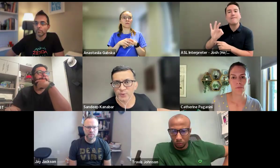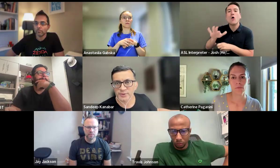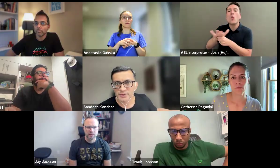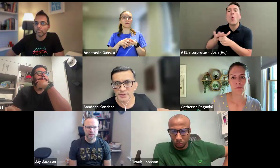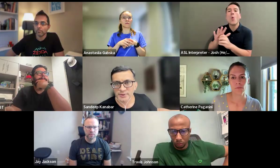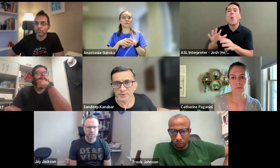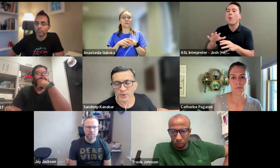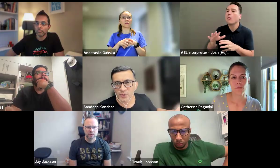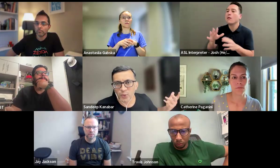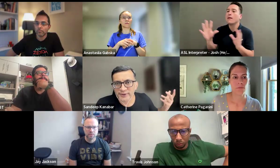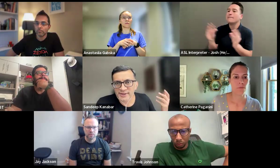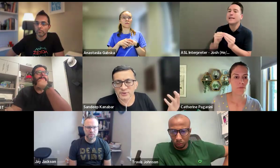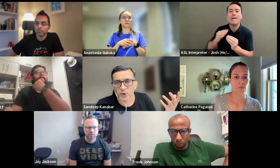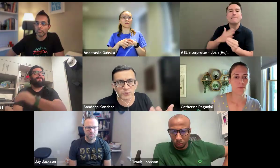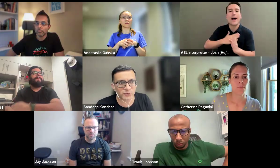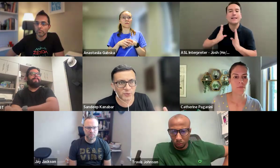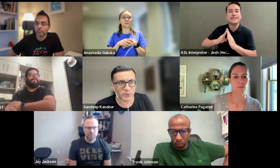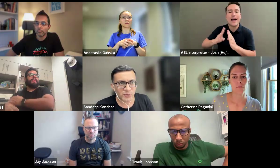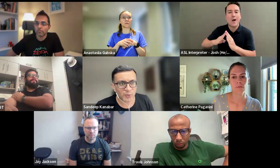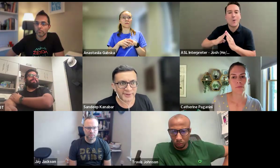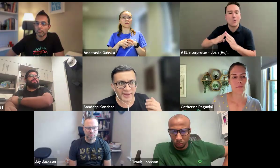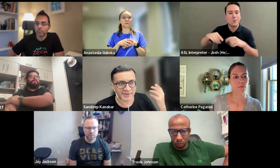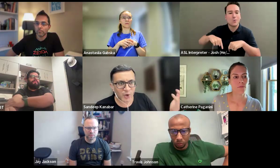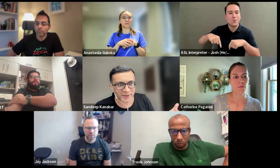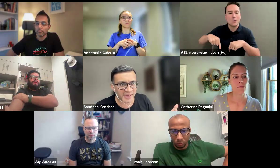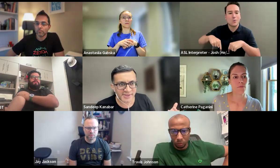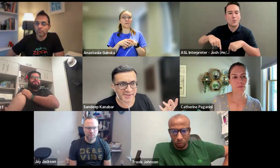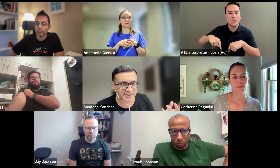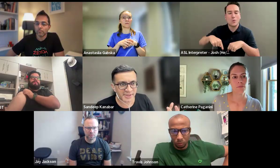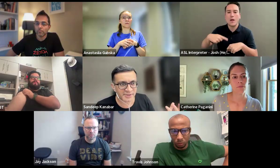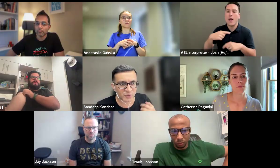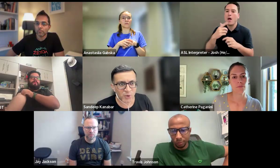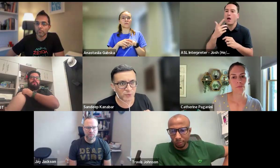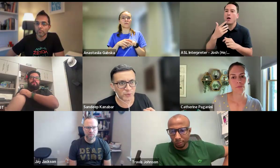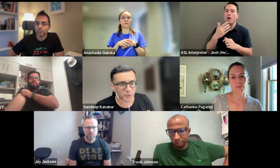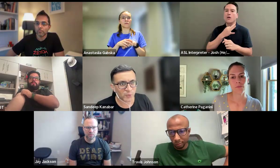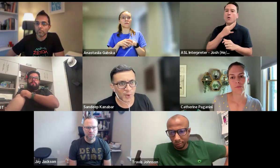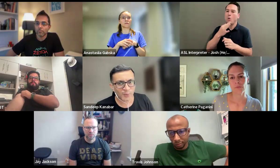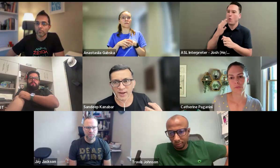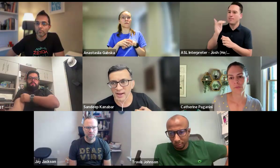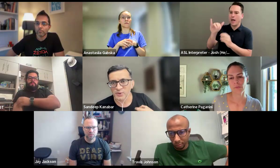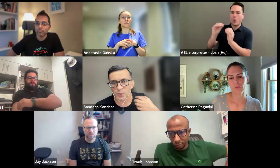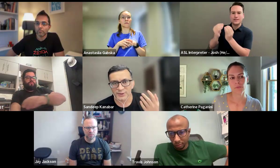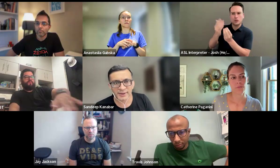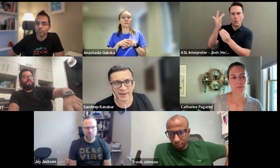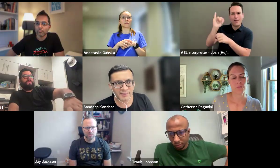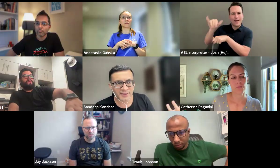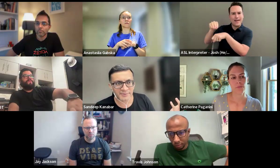town. So what has it got to do? What has the organizational changes got to do with us holding a